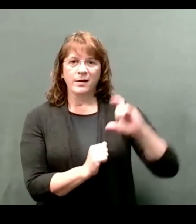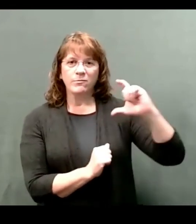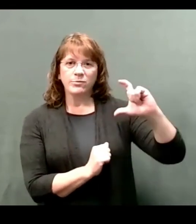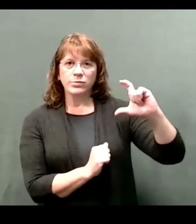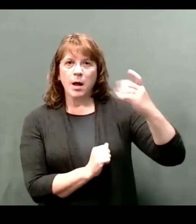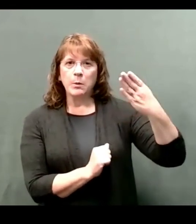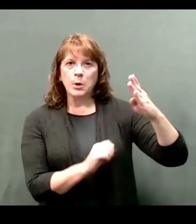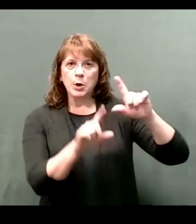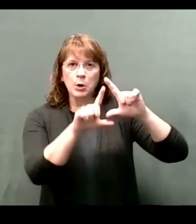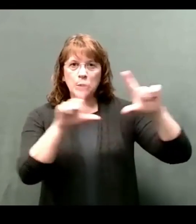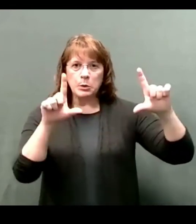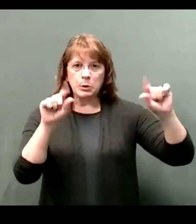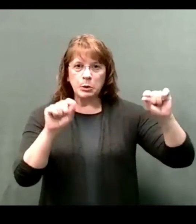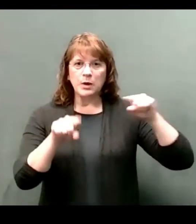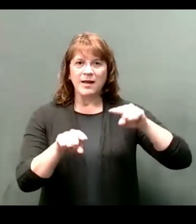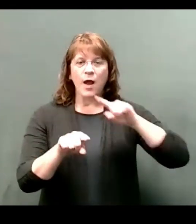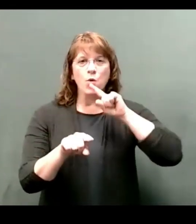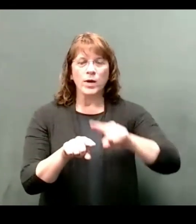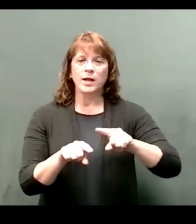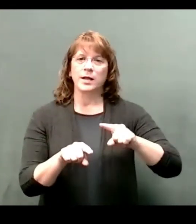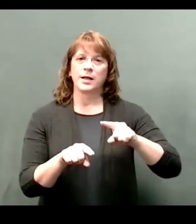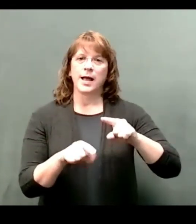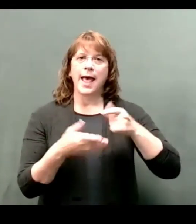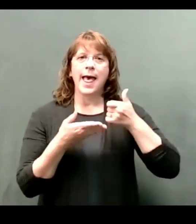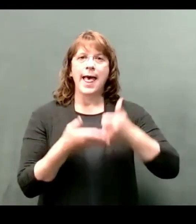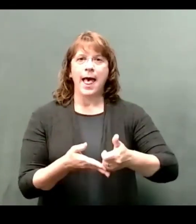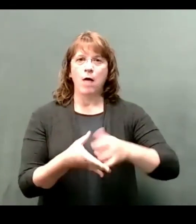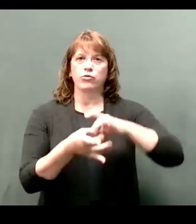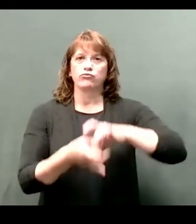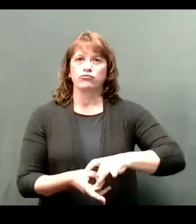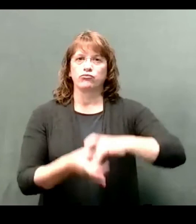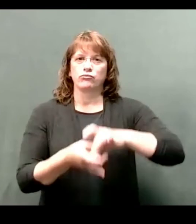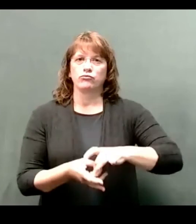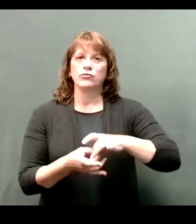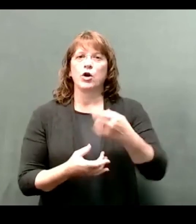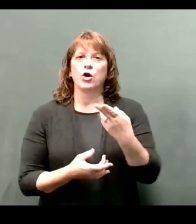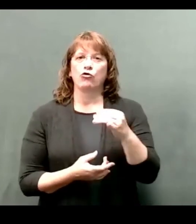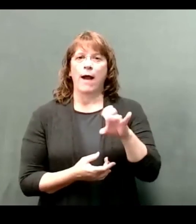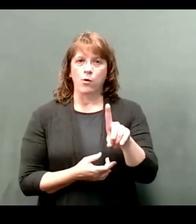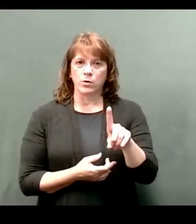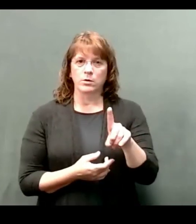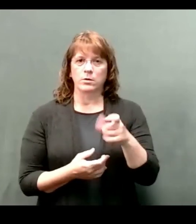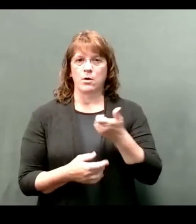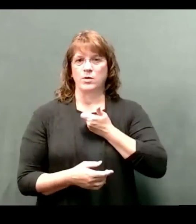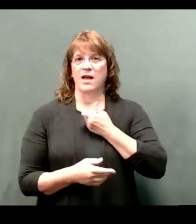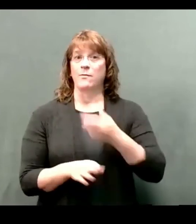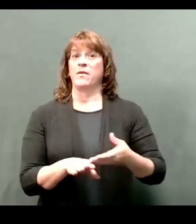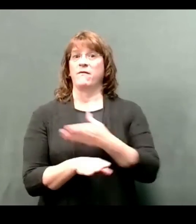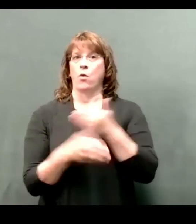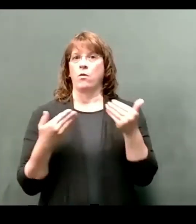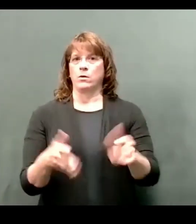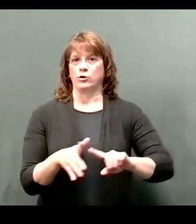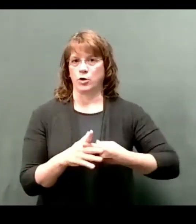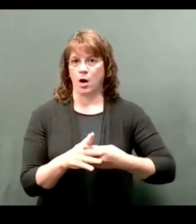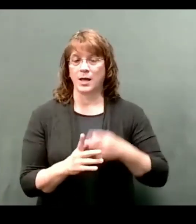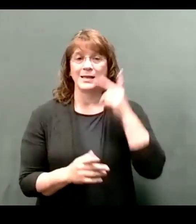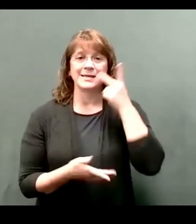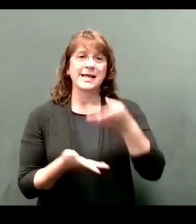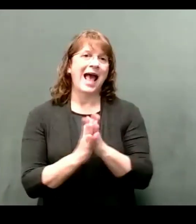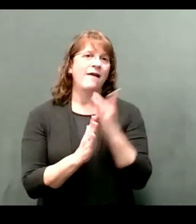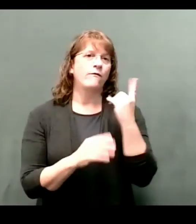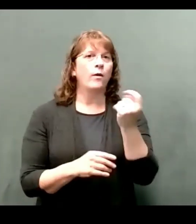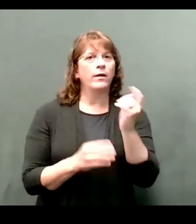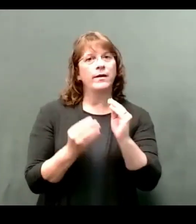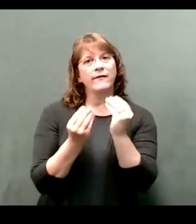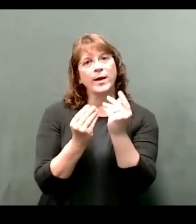here that is really intended to help us ground ourselves in this worksheet before we get going, right? So you'll see here that we're asking